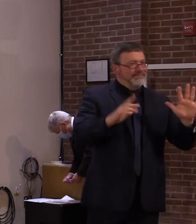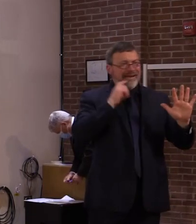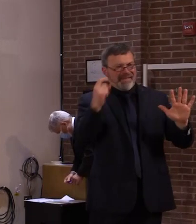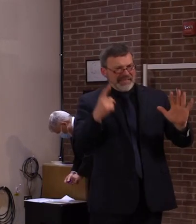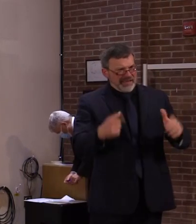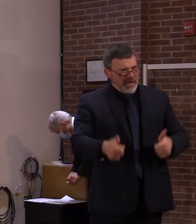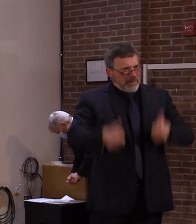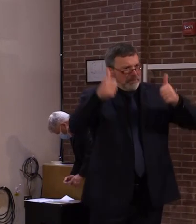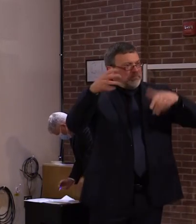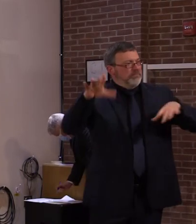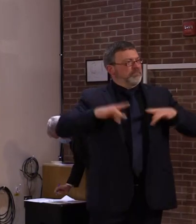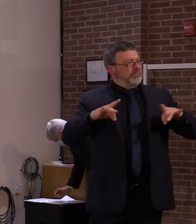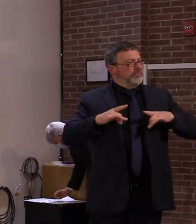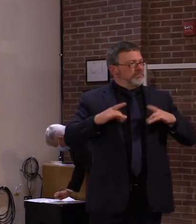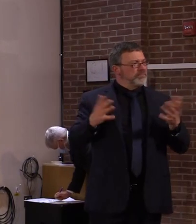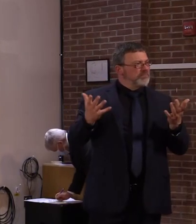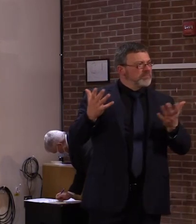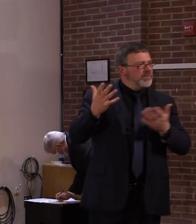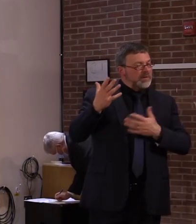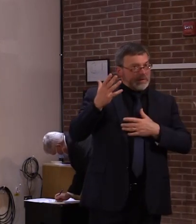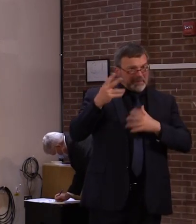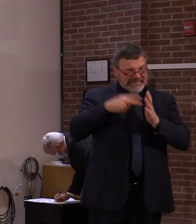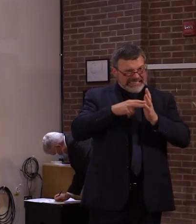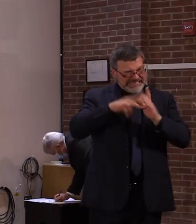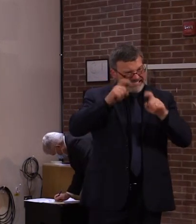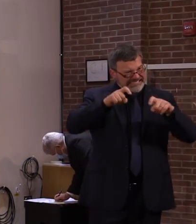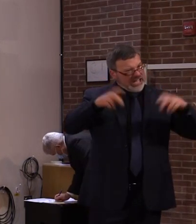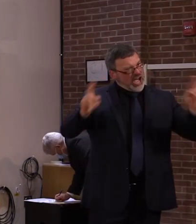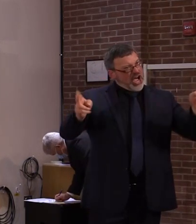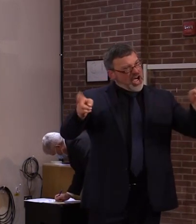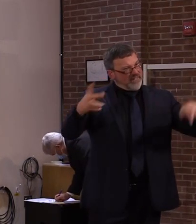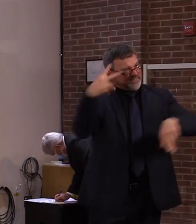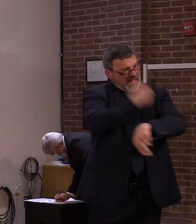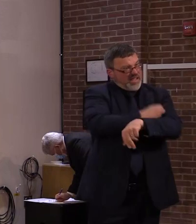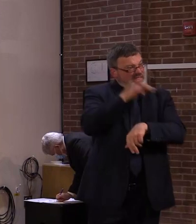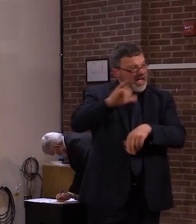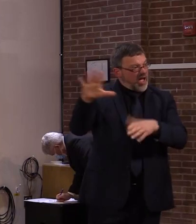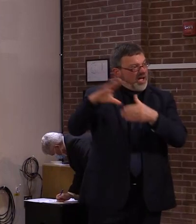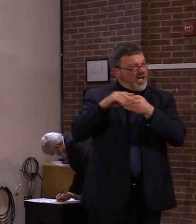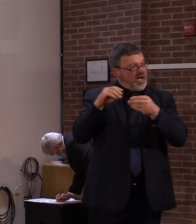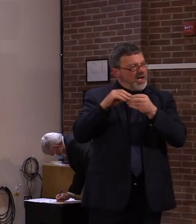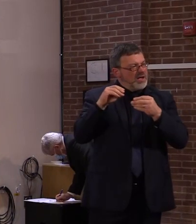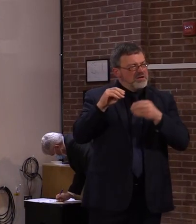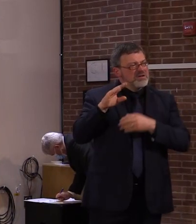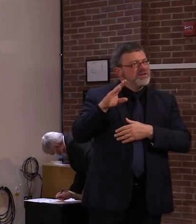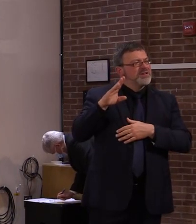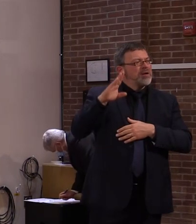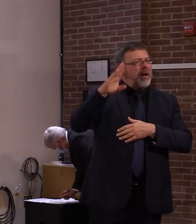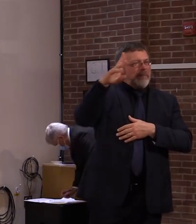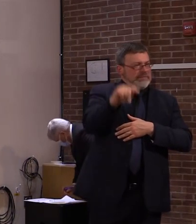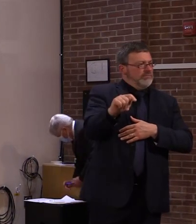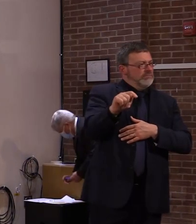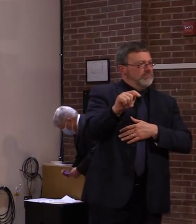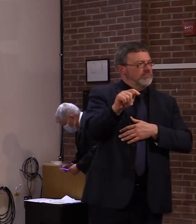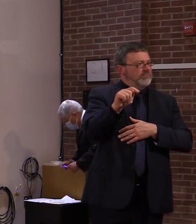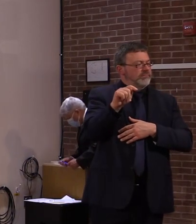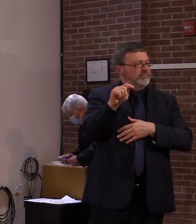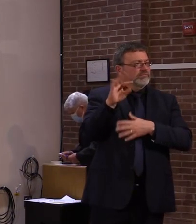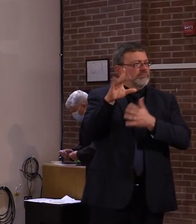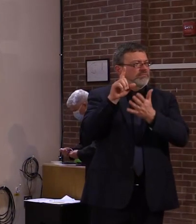to have them vaccinated. However, isn't it also true that last week's high numbers of positives among